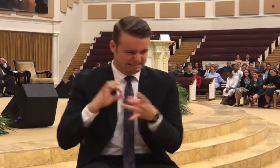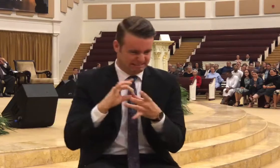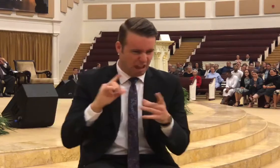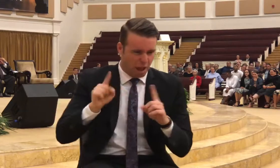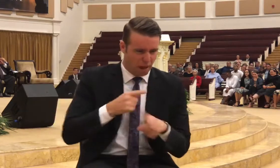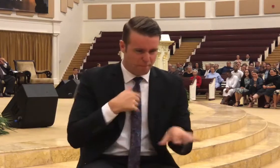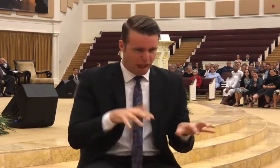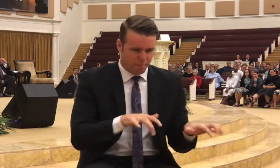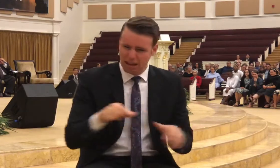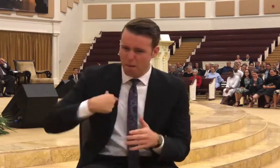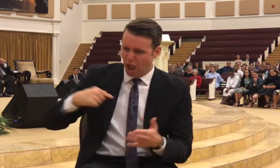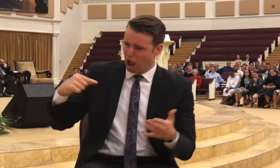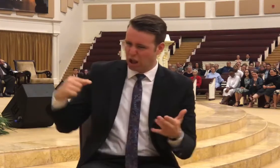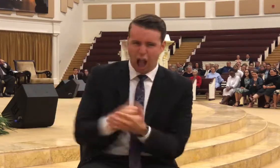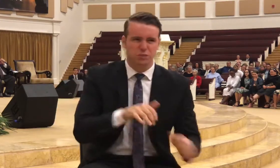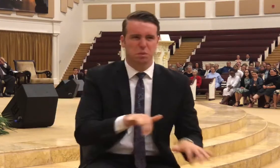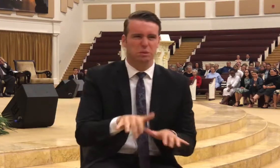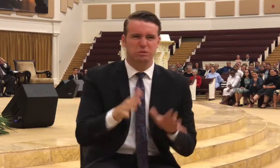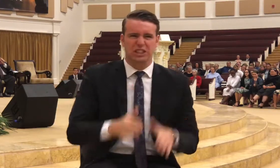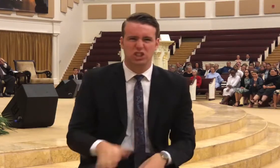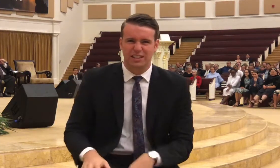playing? He's a gospel musician.